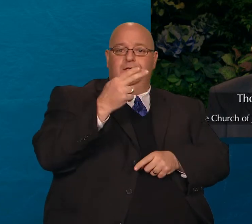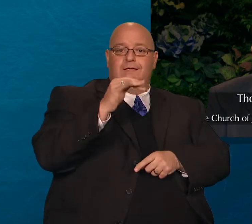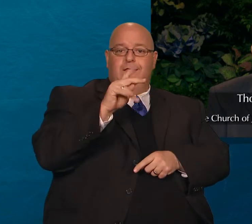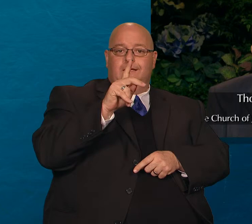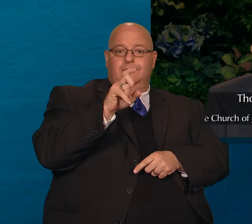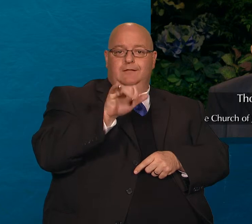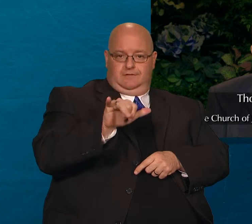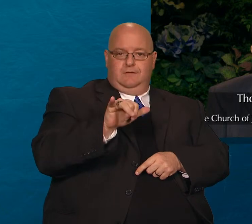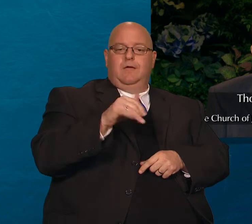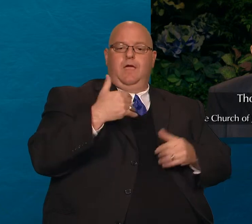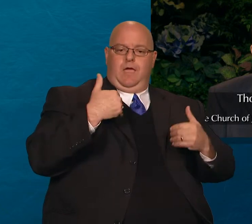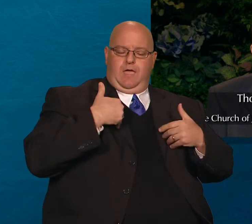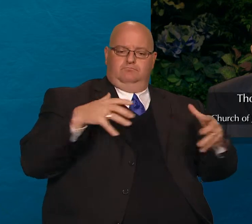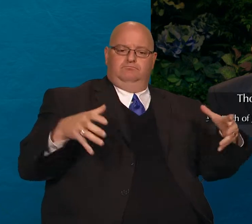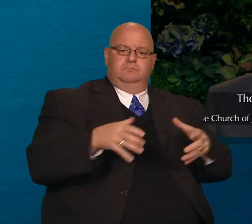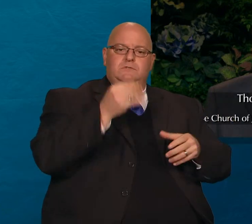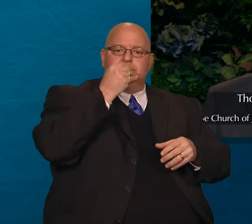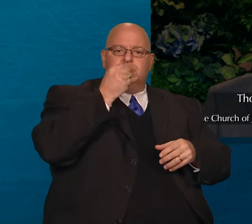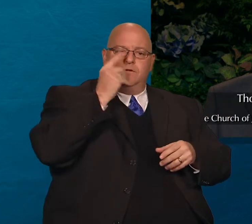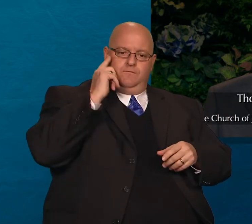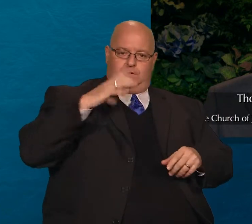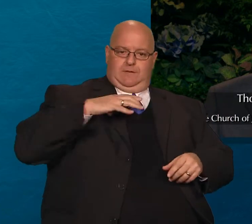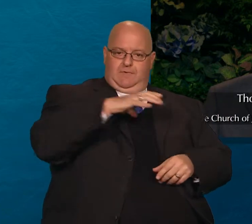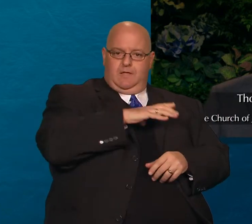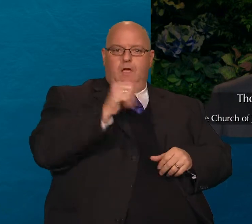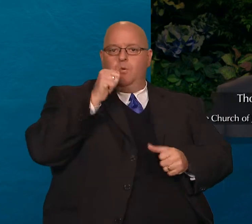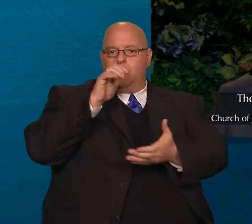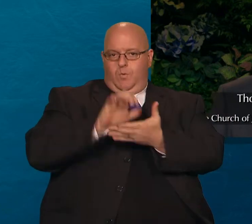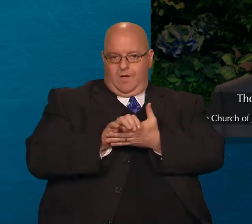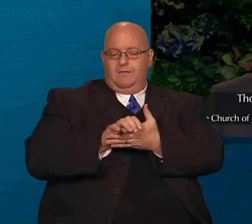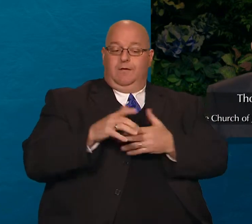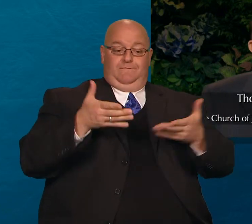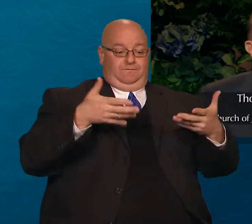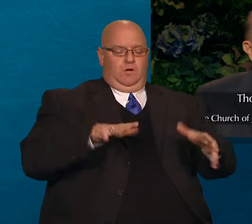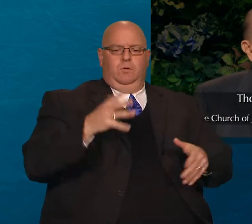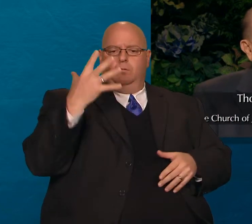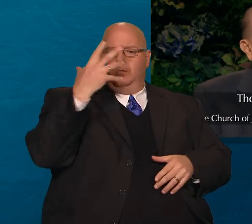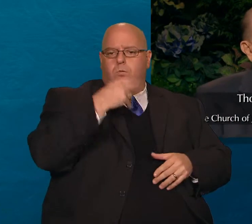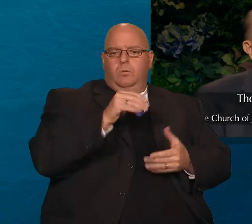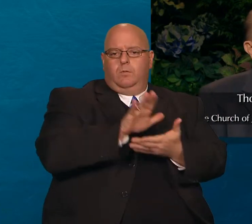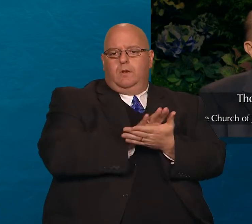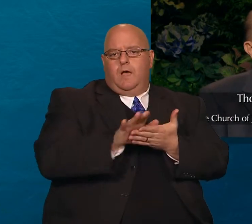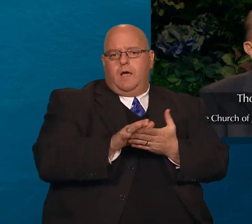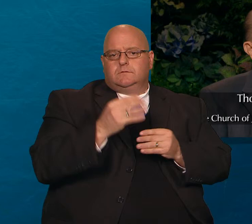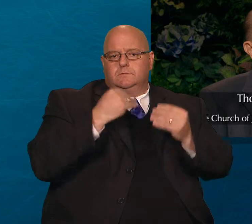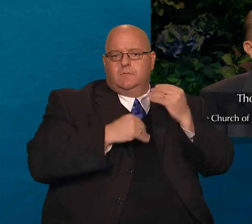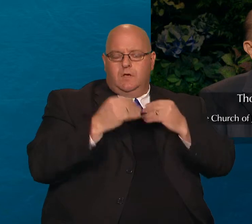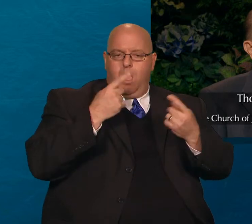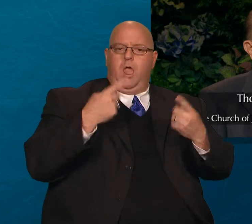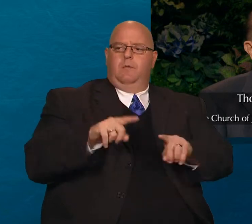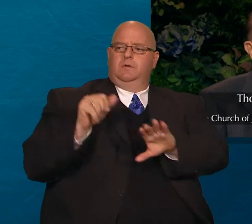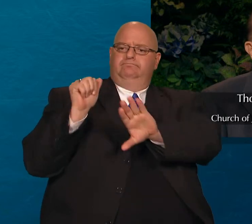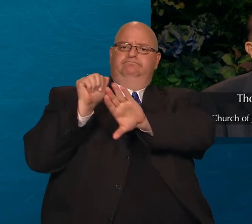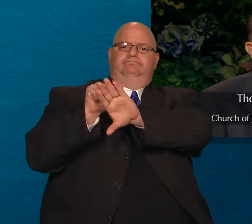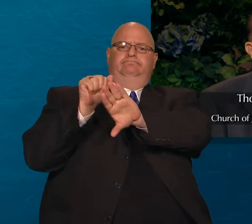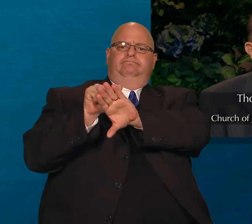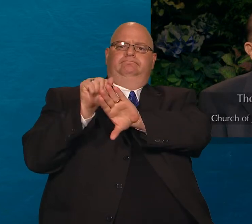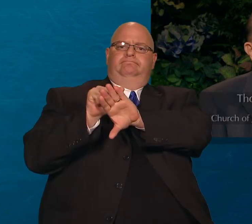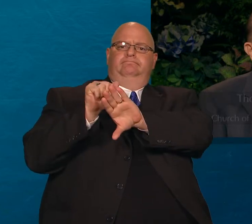for the committee members and our wives. We just finished a lovely meal when there was a knock at the